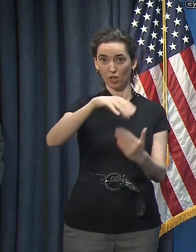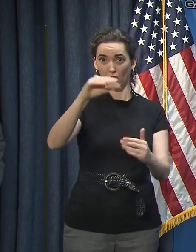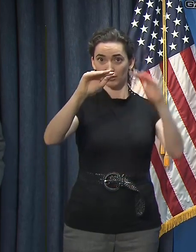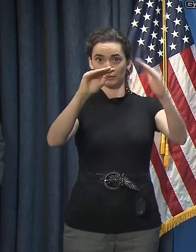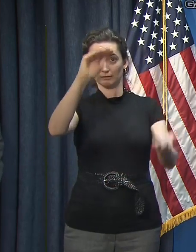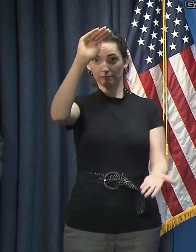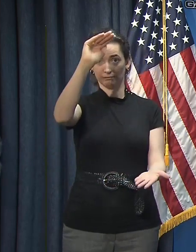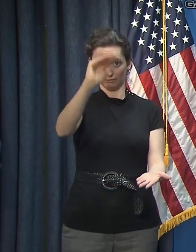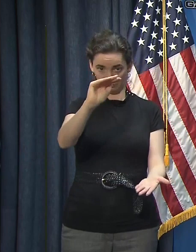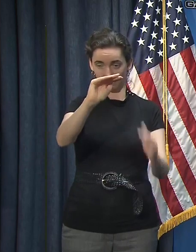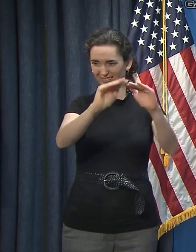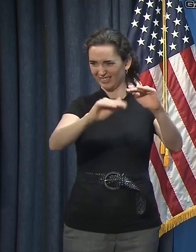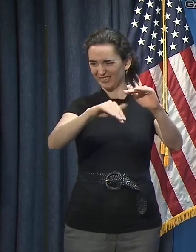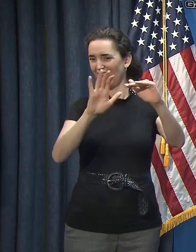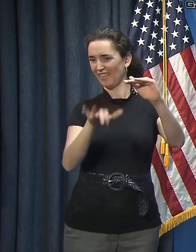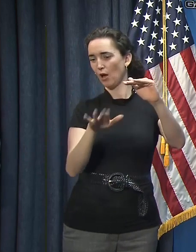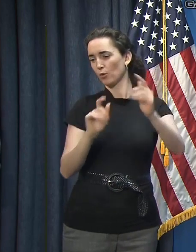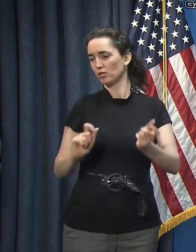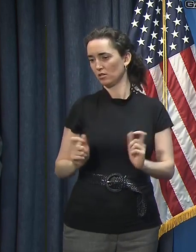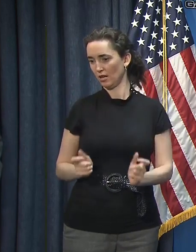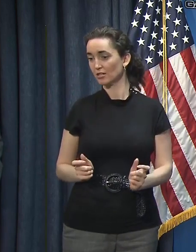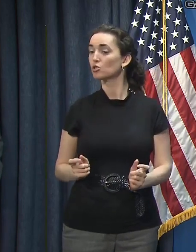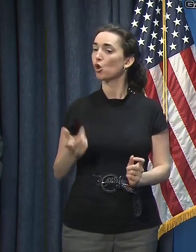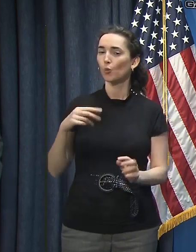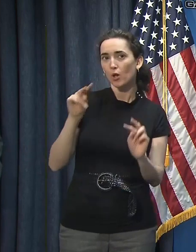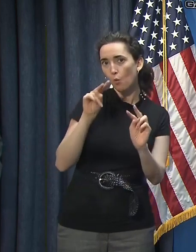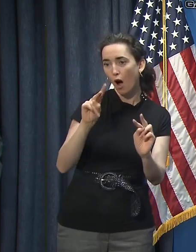we are watching and concerned about,